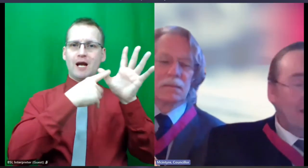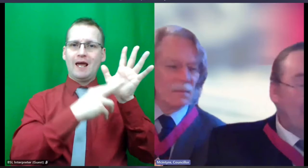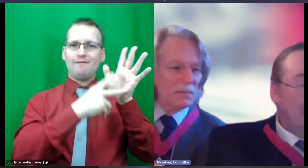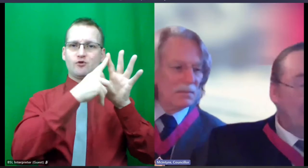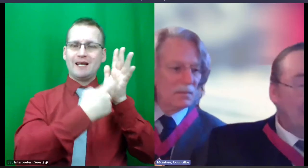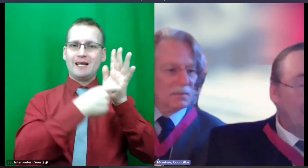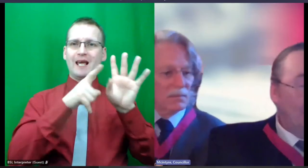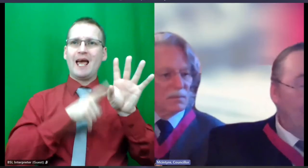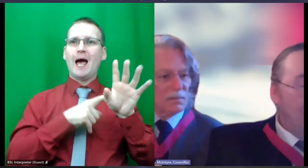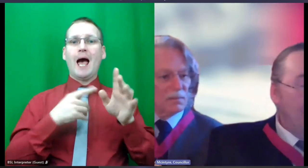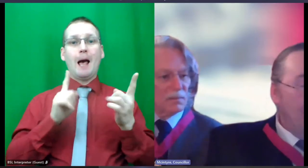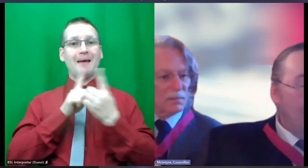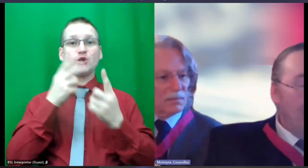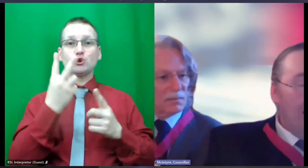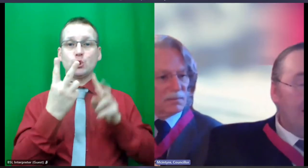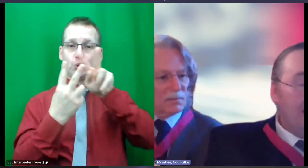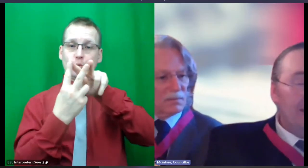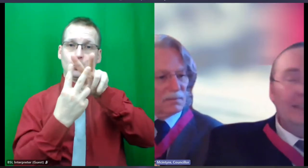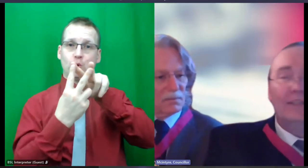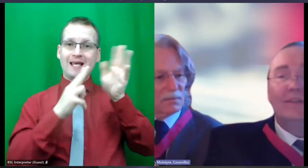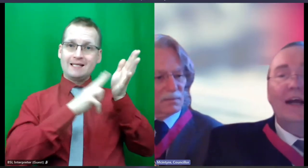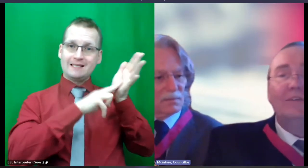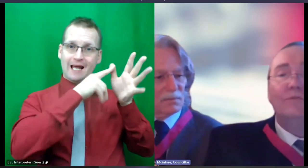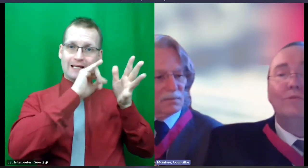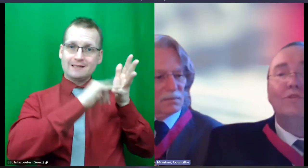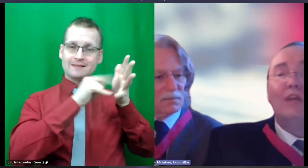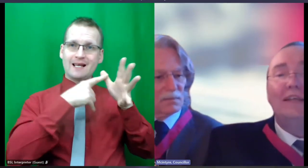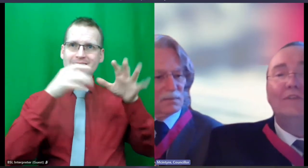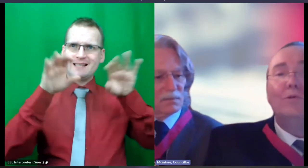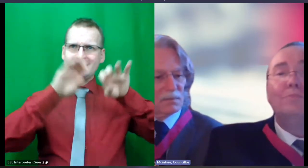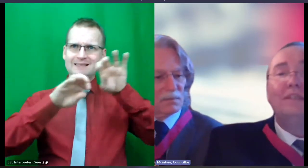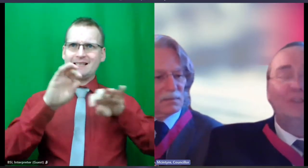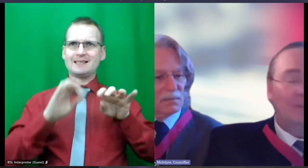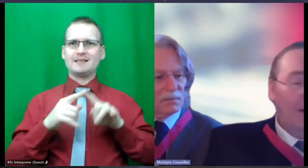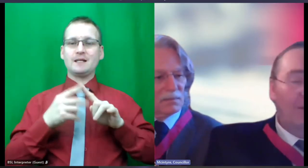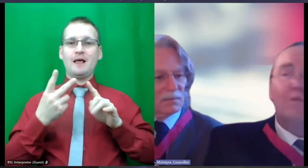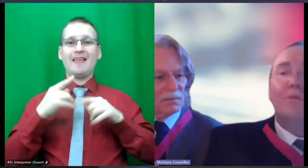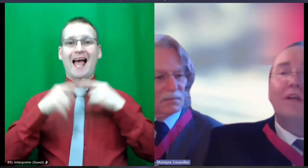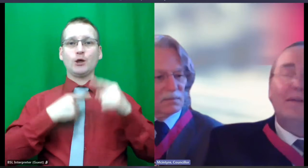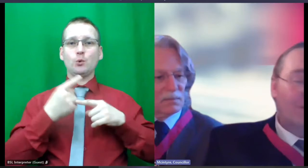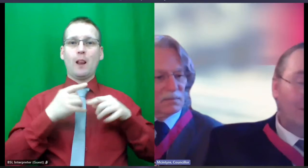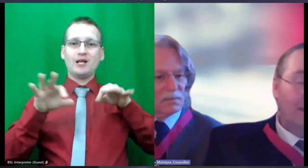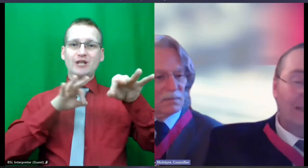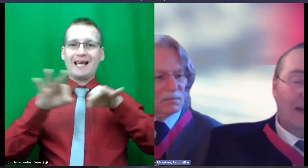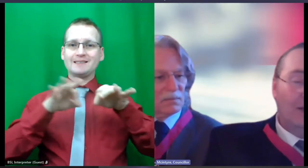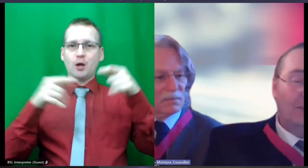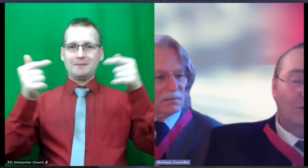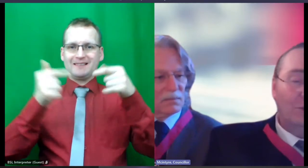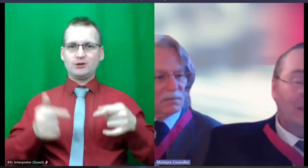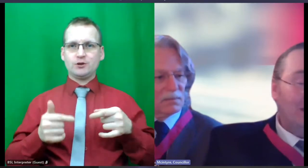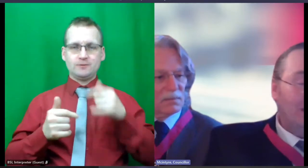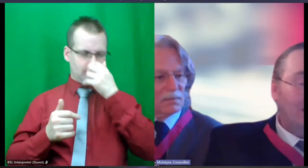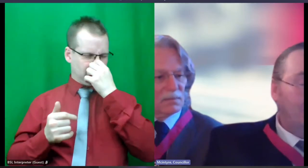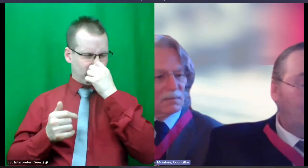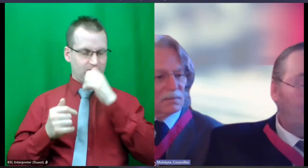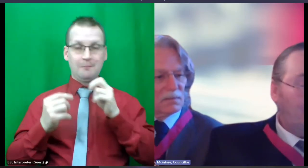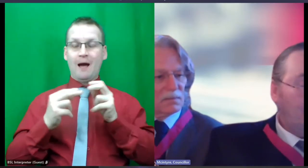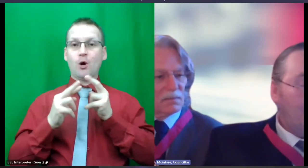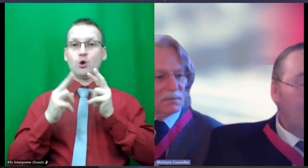NASA scientists, attendees of the annual chess competition from our neighboring city, our twin